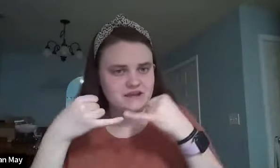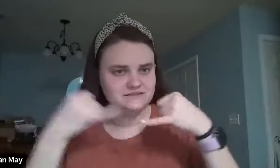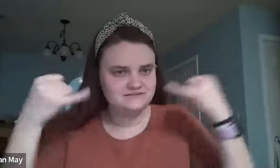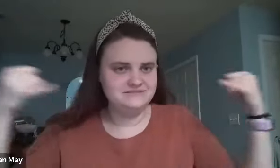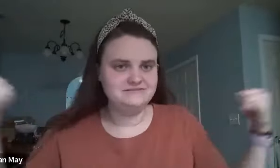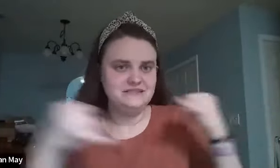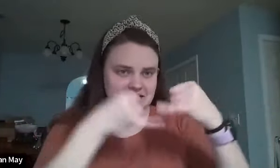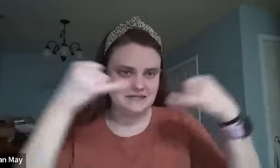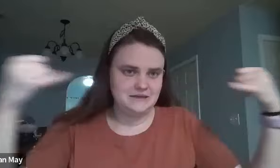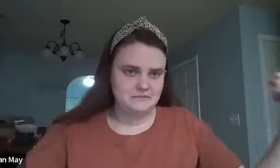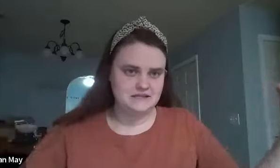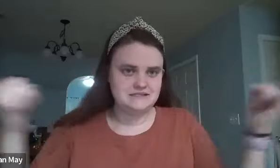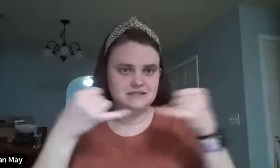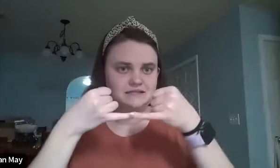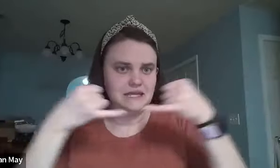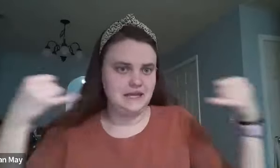fact. Pasta, line.